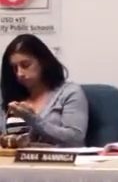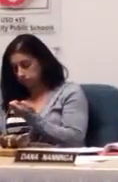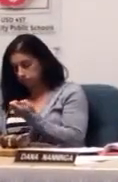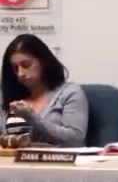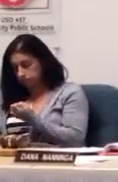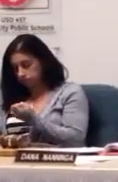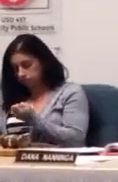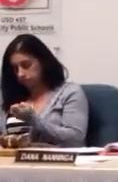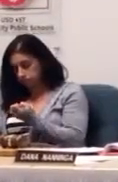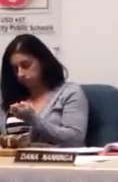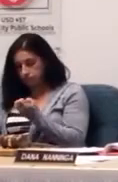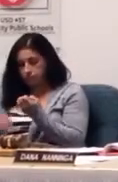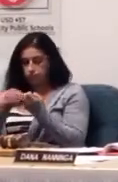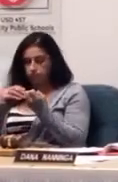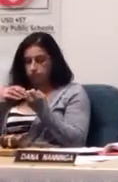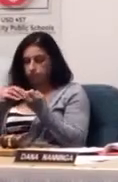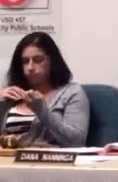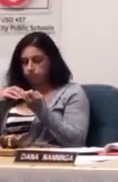my perspective.